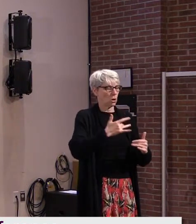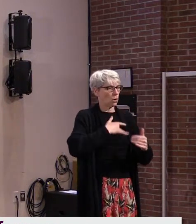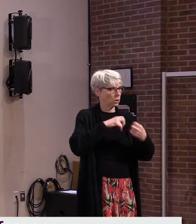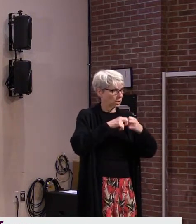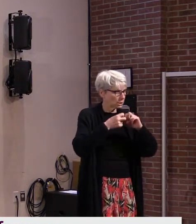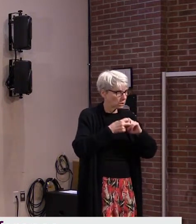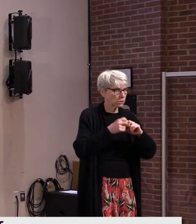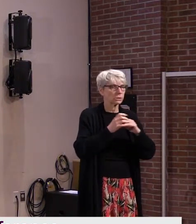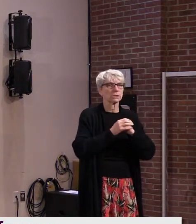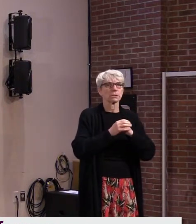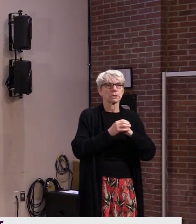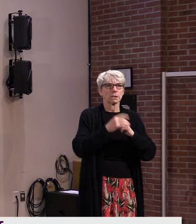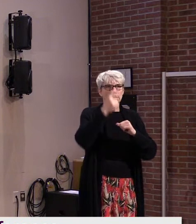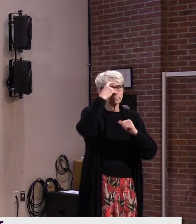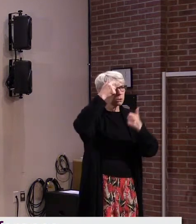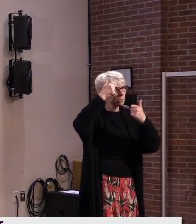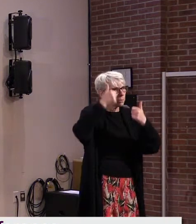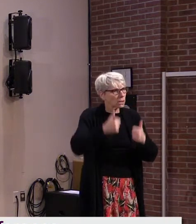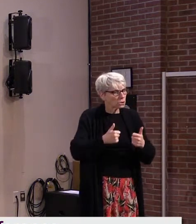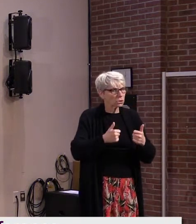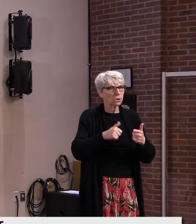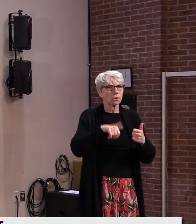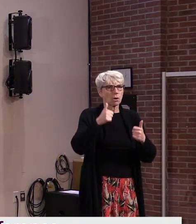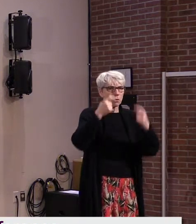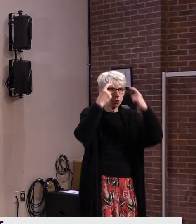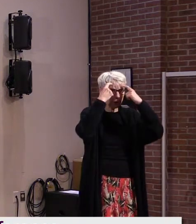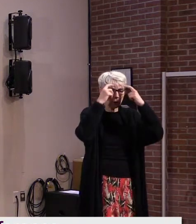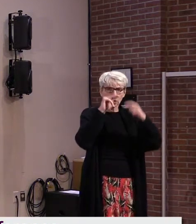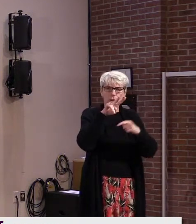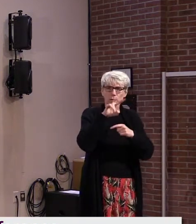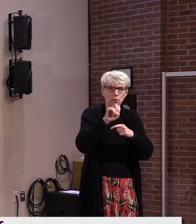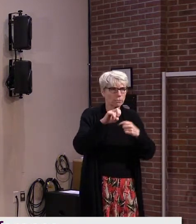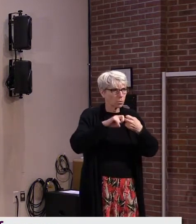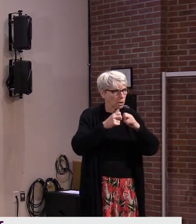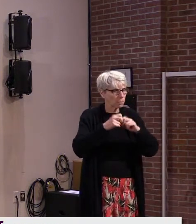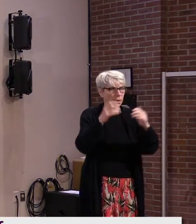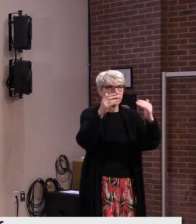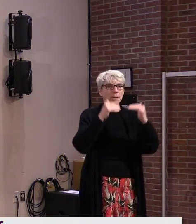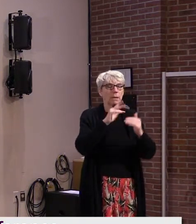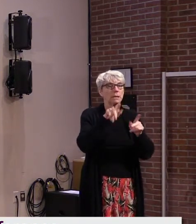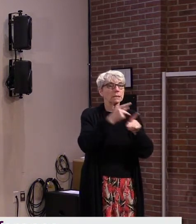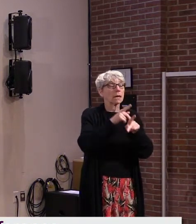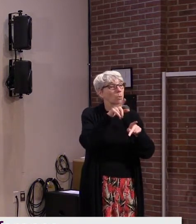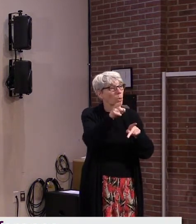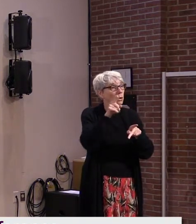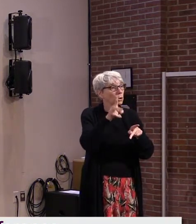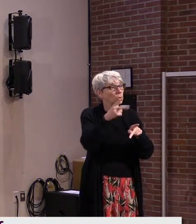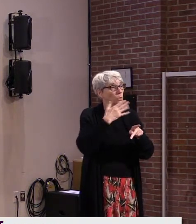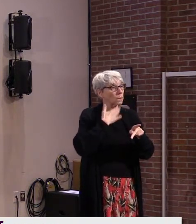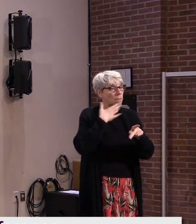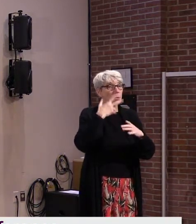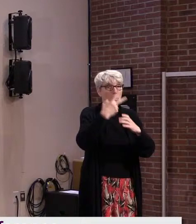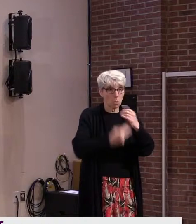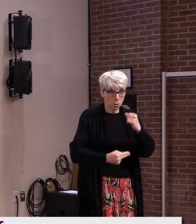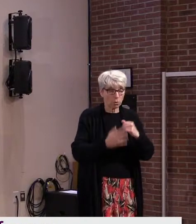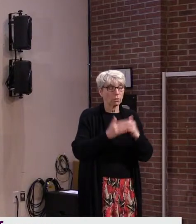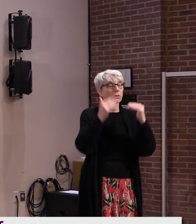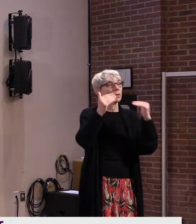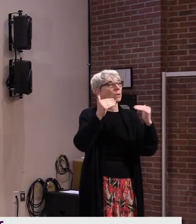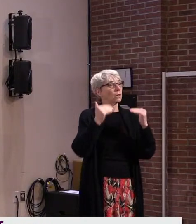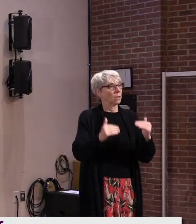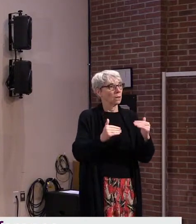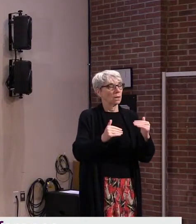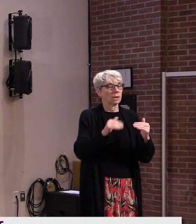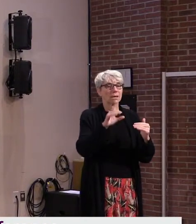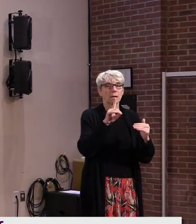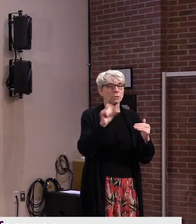conditions, dementia and other neurological conditions, type 1 and type 2 diabetes,